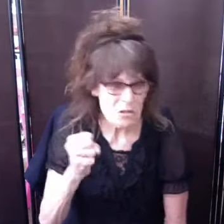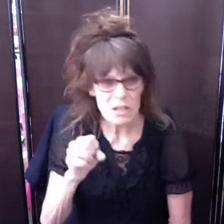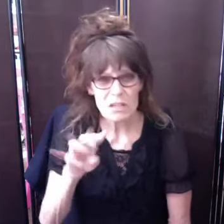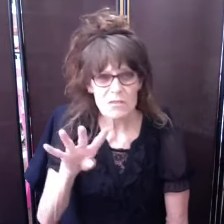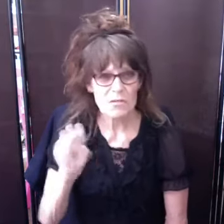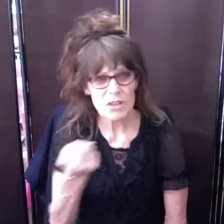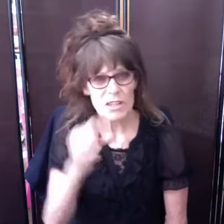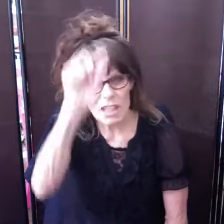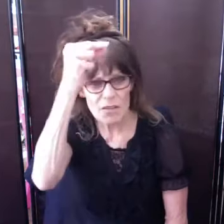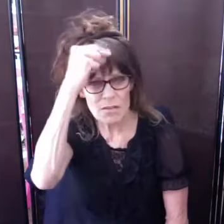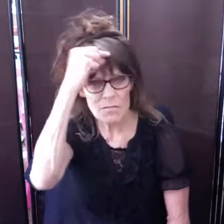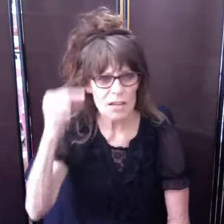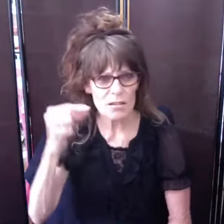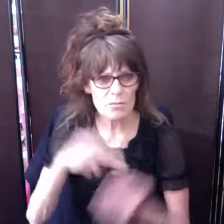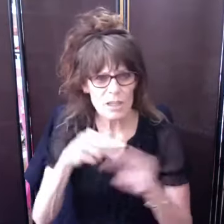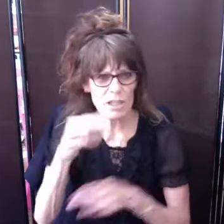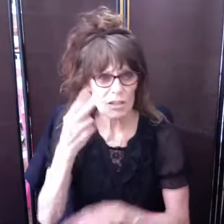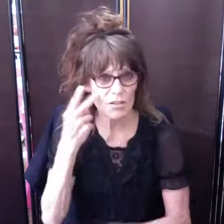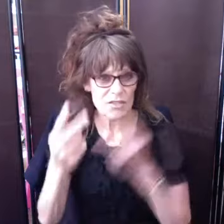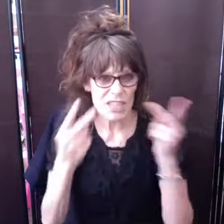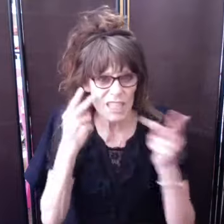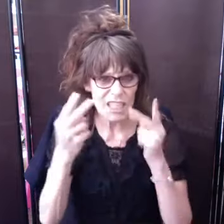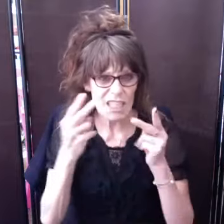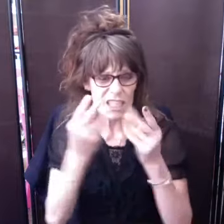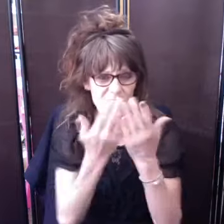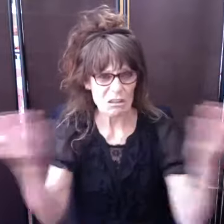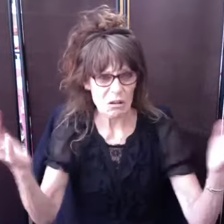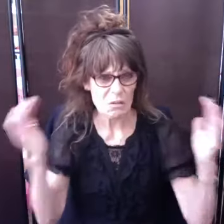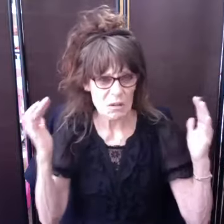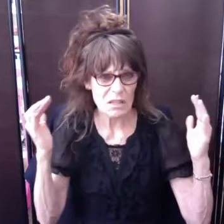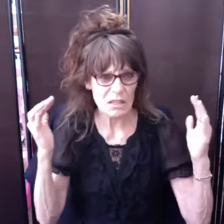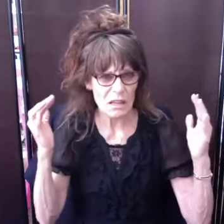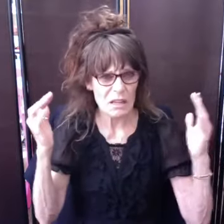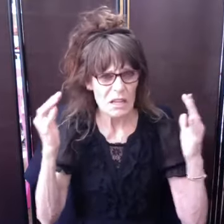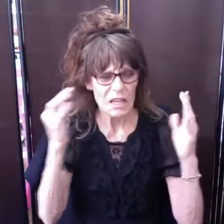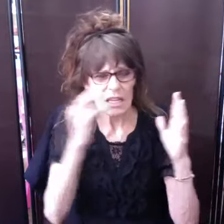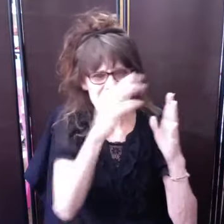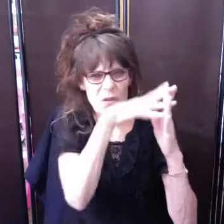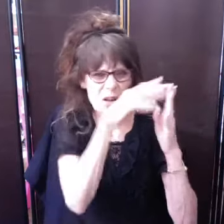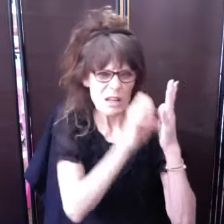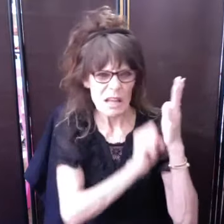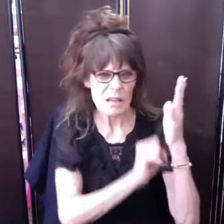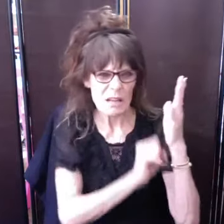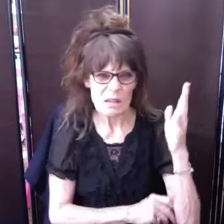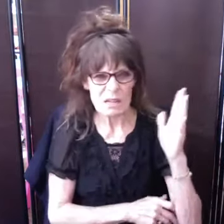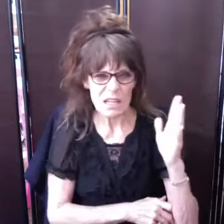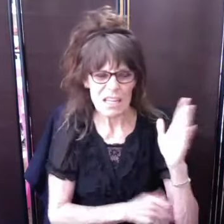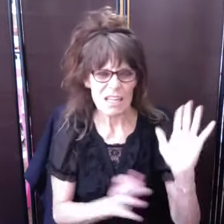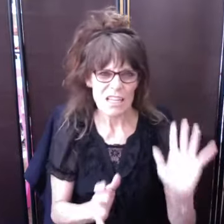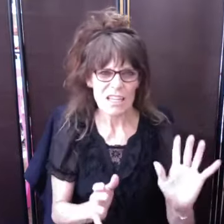You've seen those ceilings, and those ceilings have those square tiles, acoustic, with dots at the tiles. And I needed to pass the time,